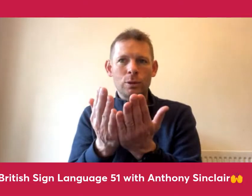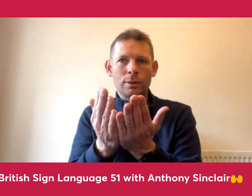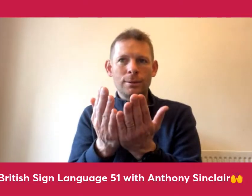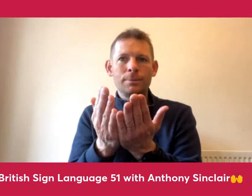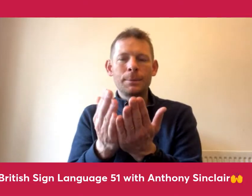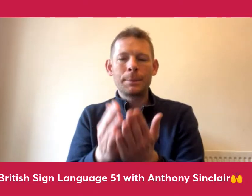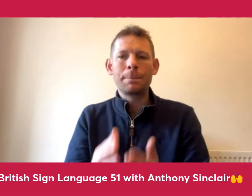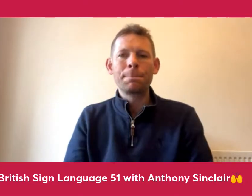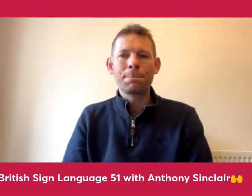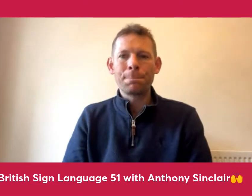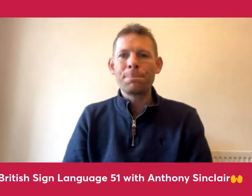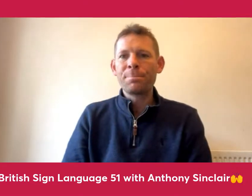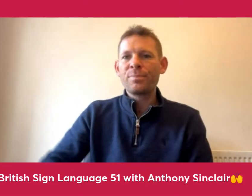Passport.